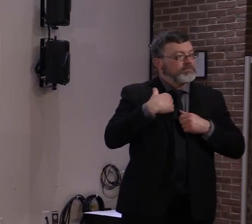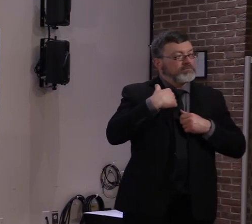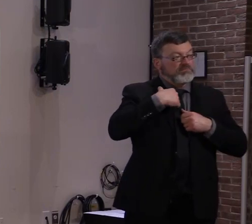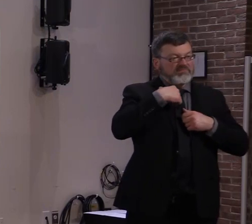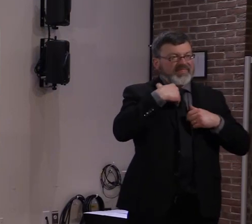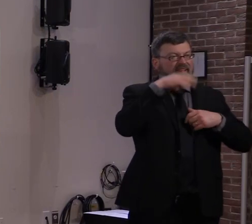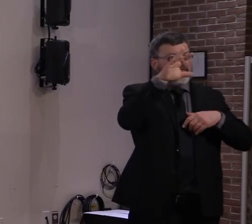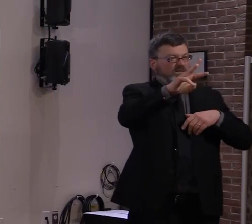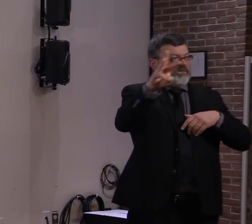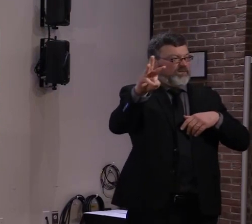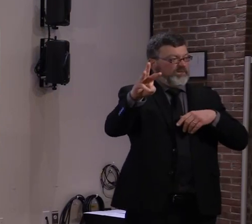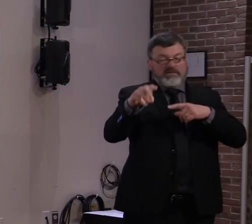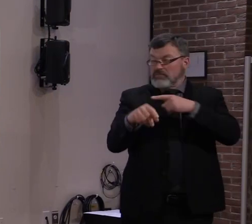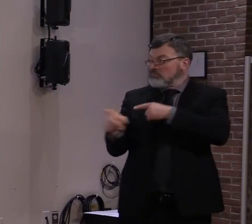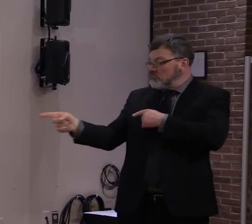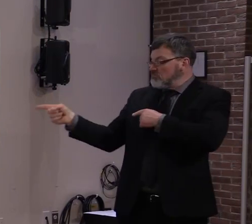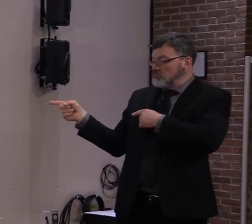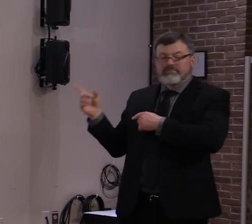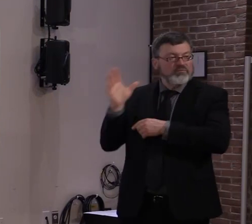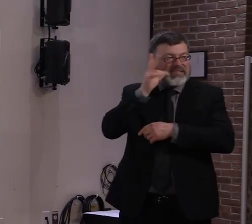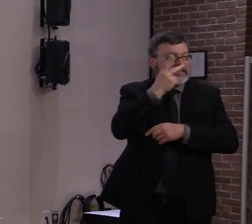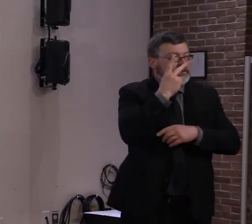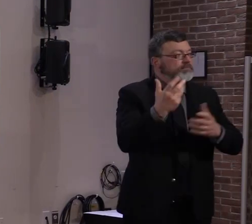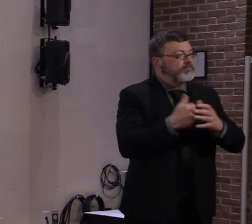healthvermont.gov/myvaccine, or you can call